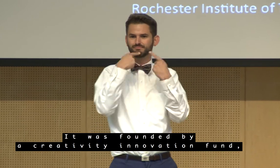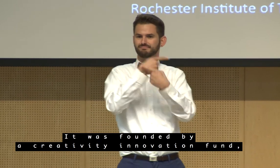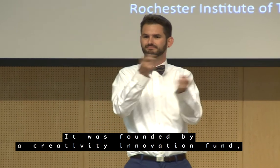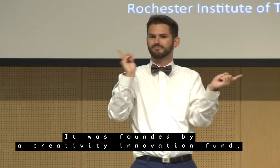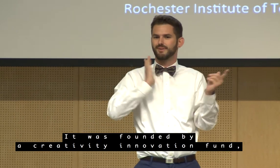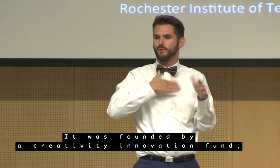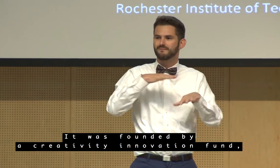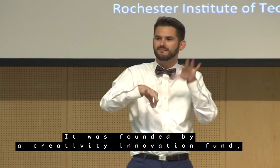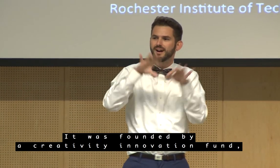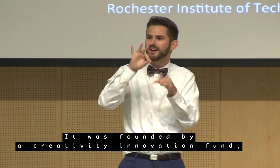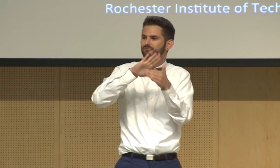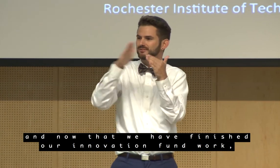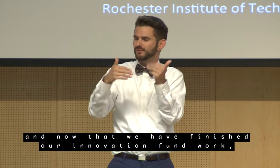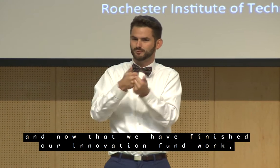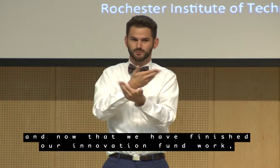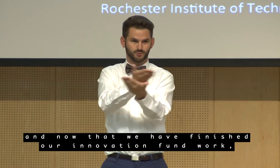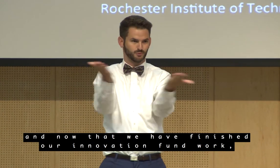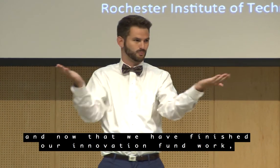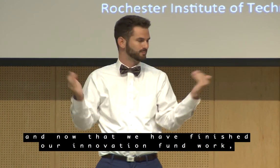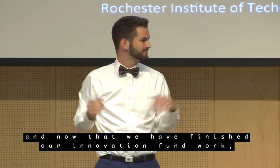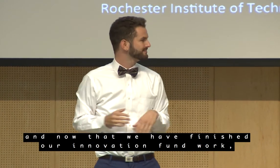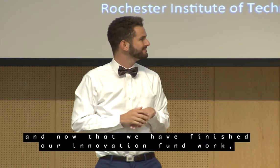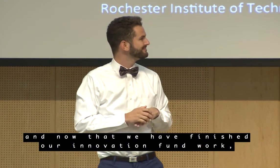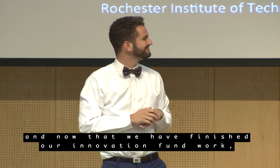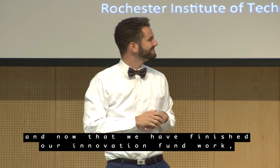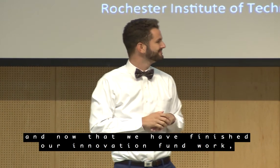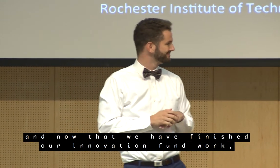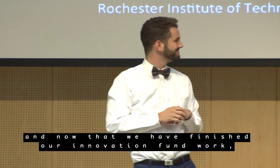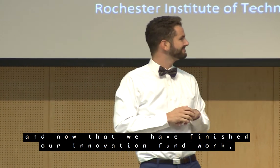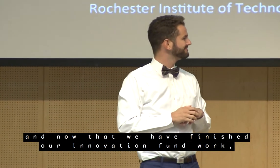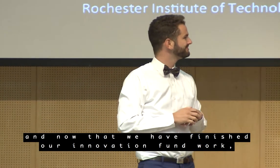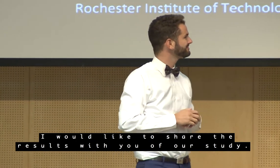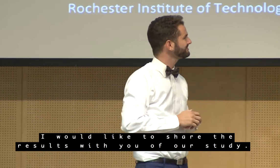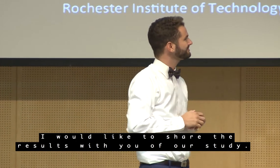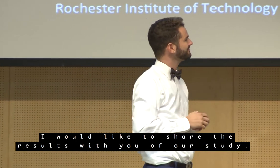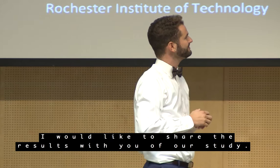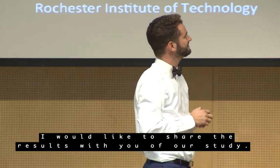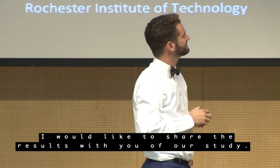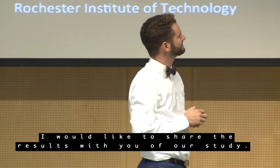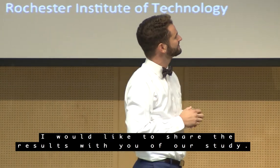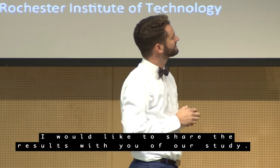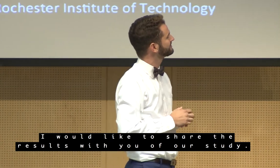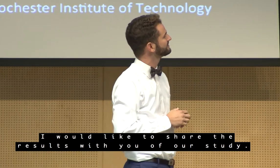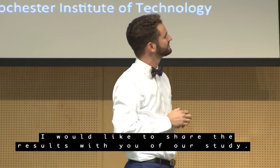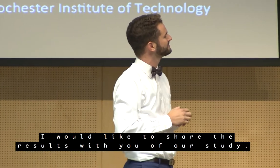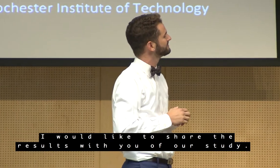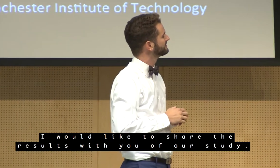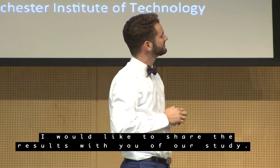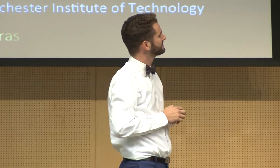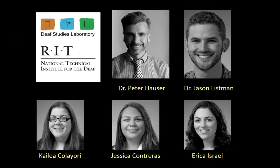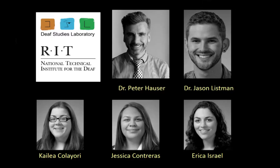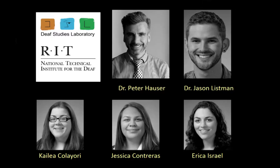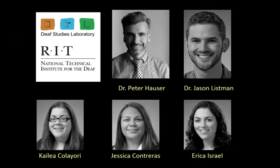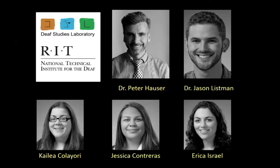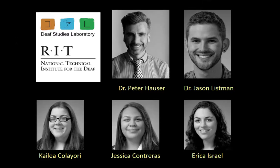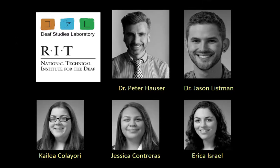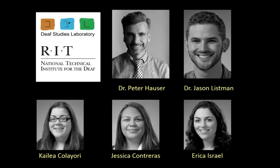Creativity Innovation Fund, and now that we have finished our Innovation Fund work, I would like to share the results with you of our study.